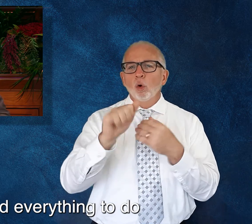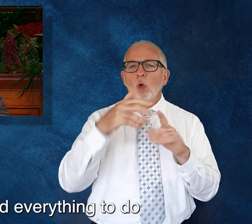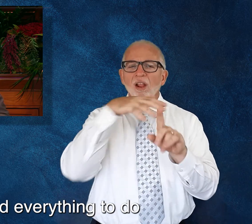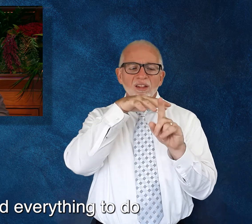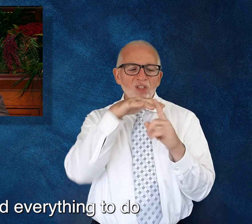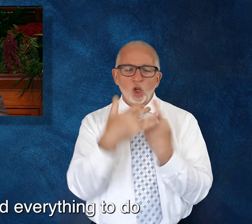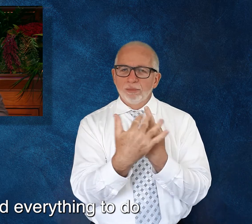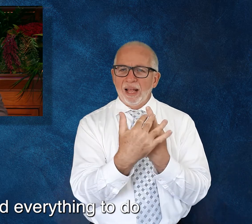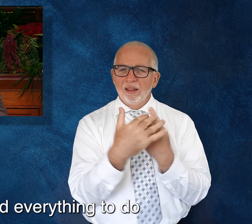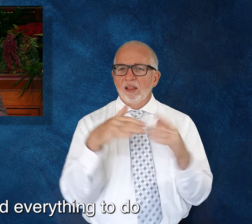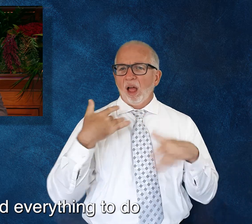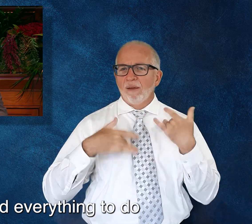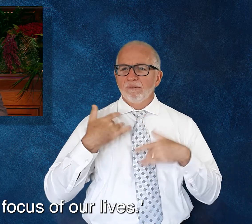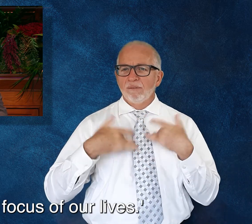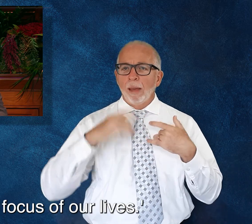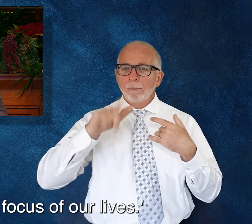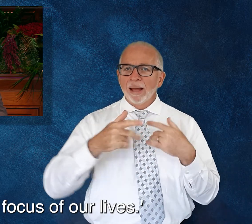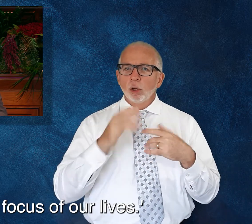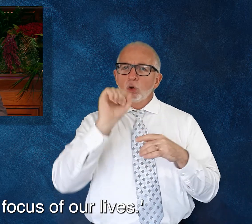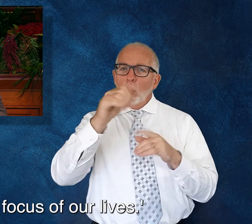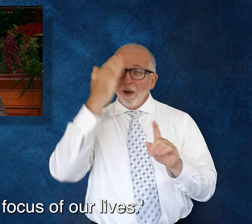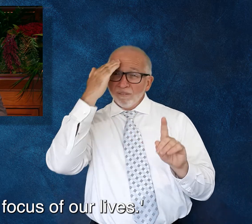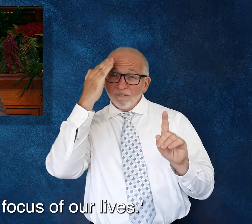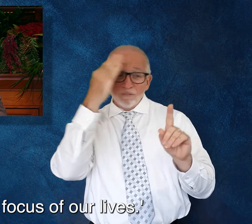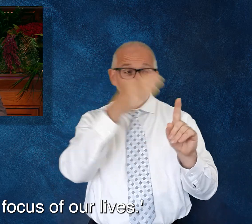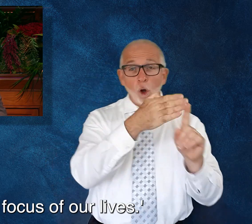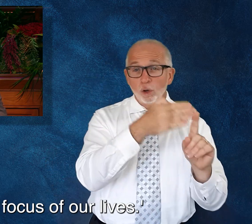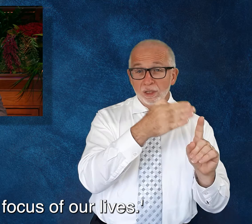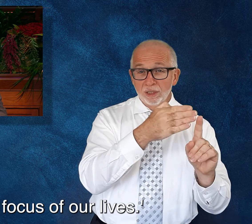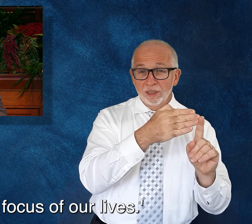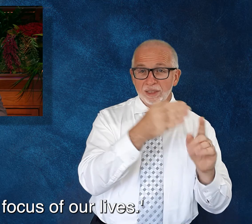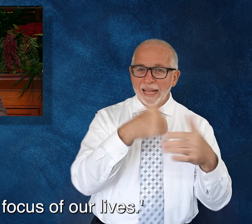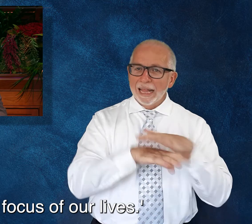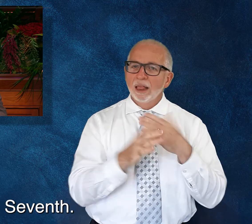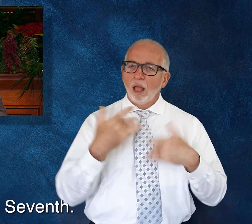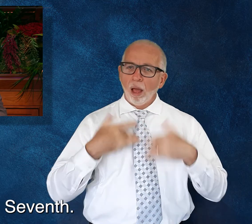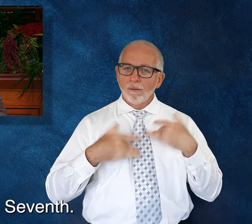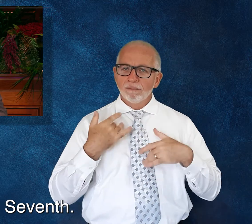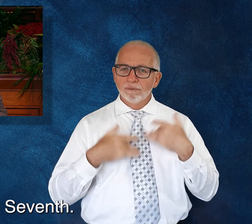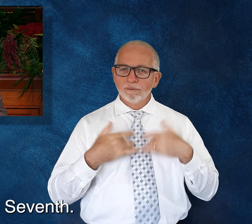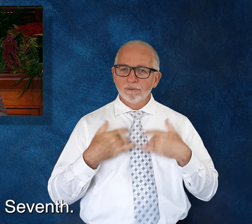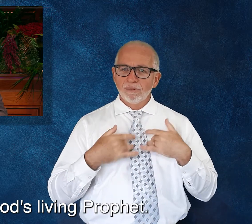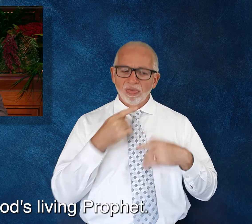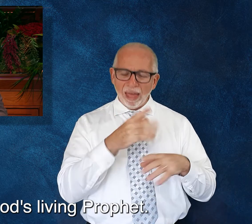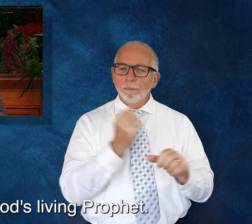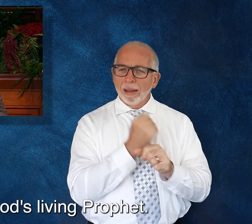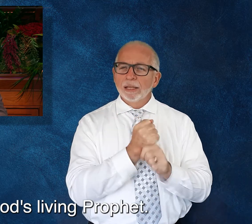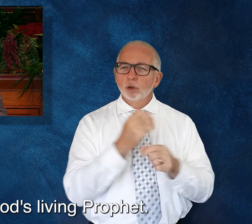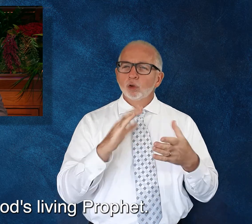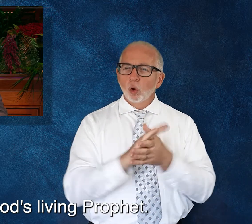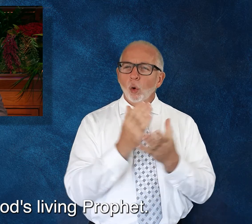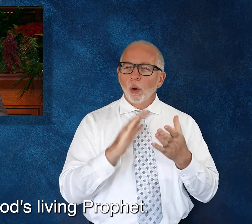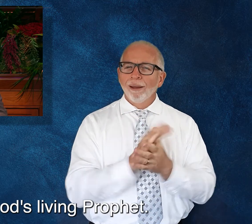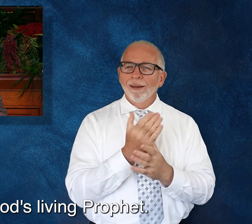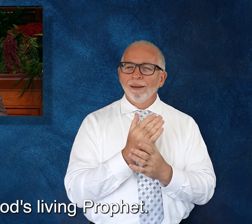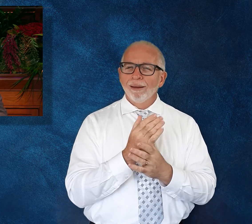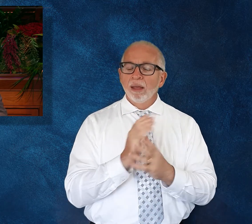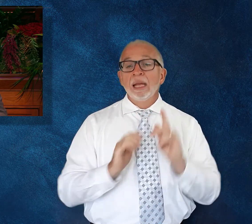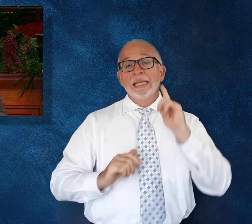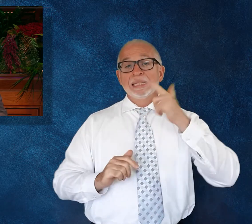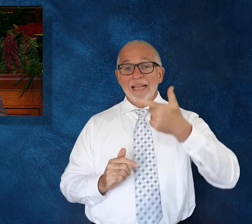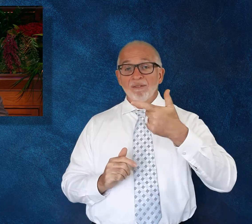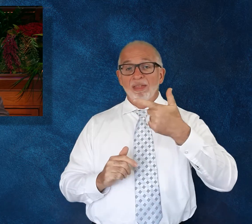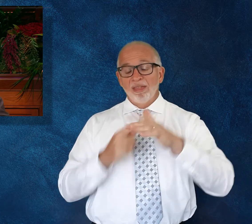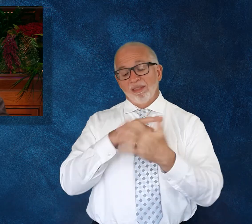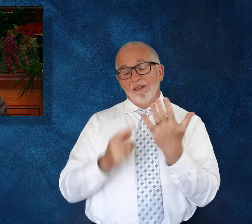our lives and everything to do with the focus of our lives. Seventh, follow God's living prophet.